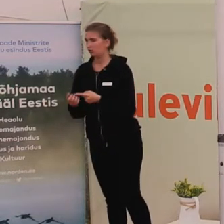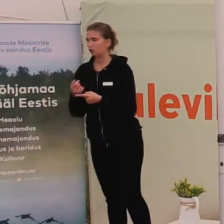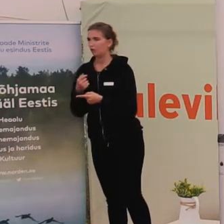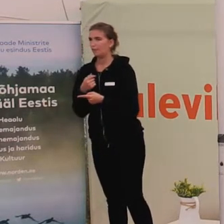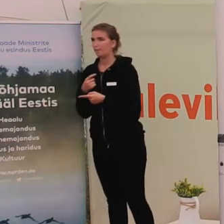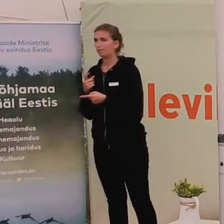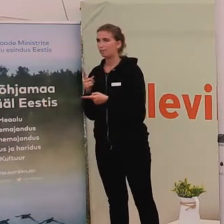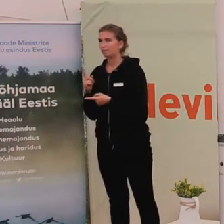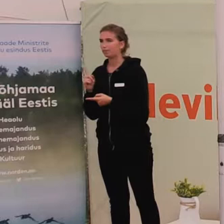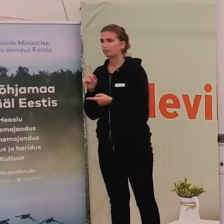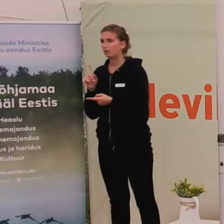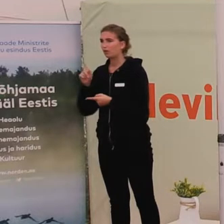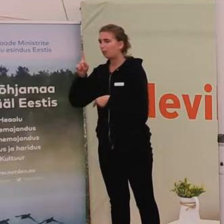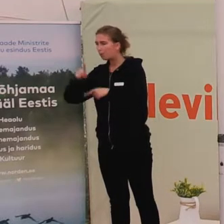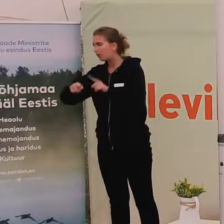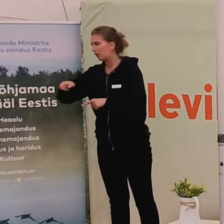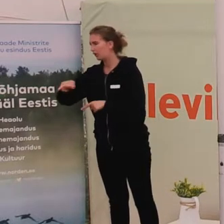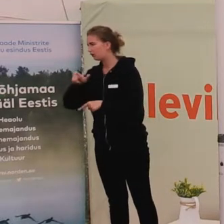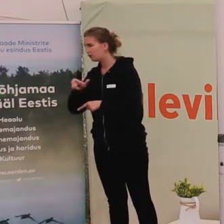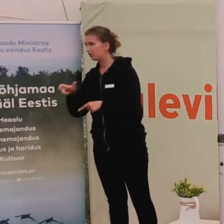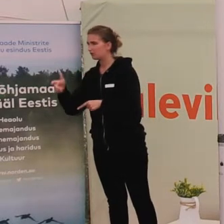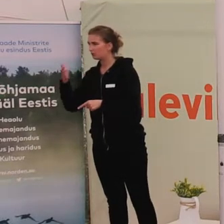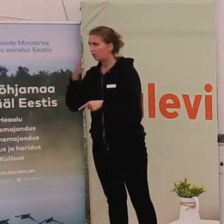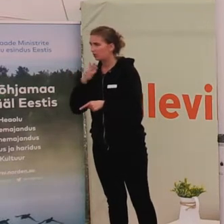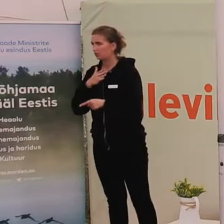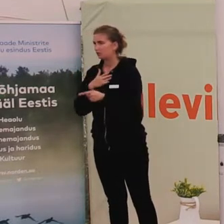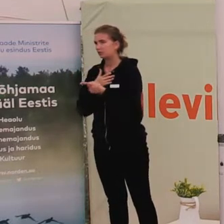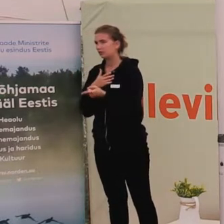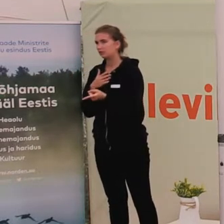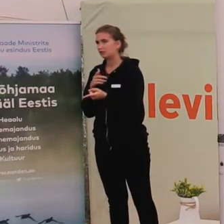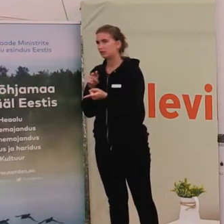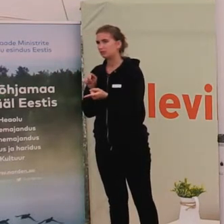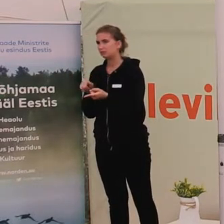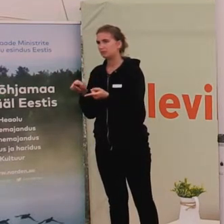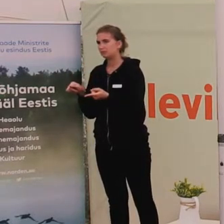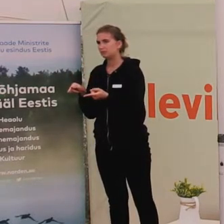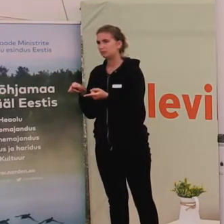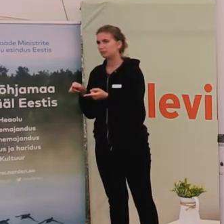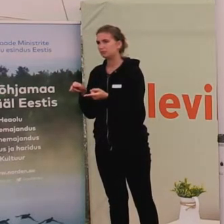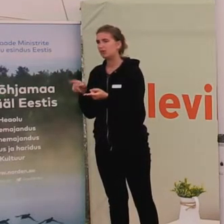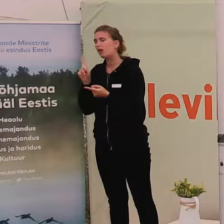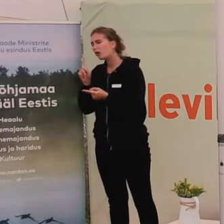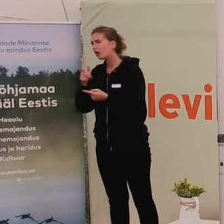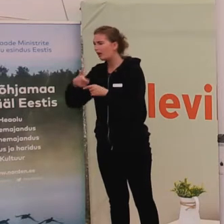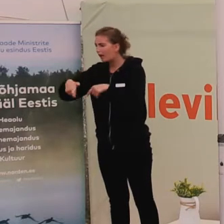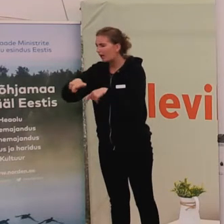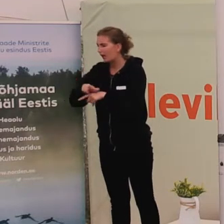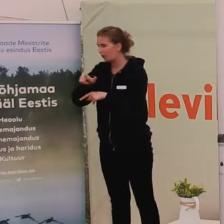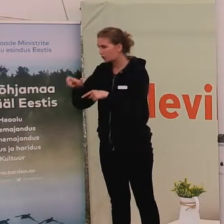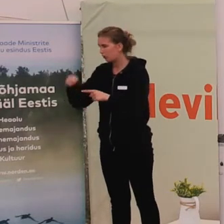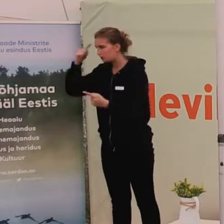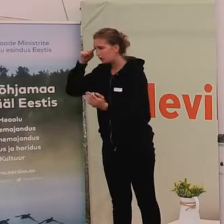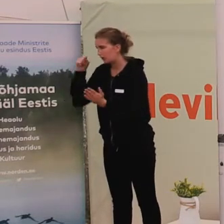representative. I mean, some people who like it come and talk to us, and then those are the people we met. But I think many people actually long